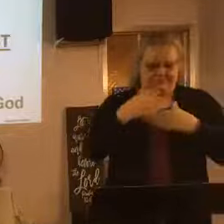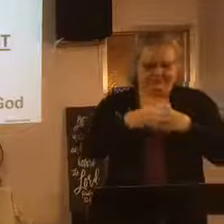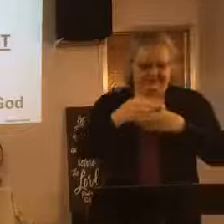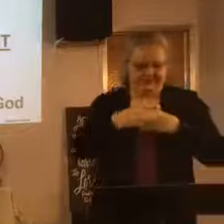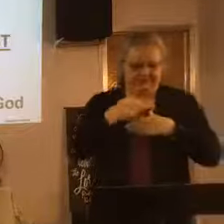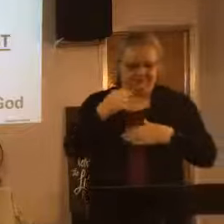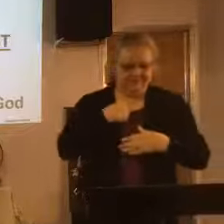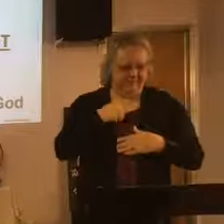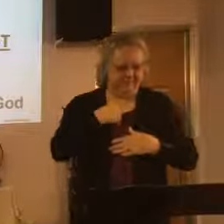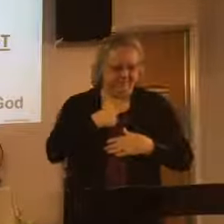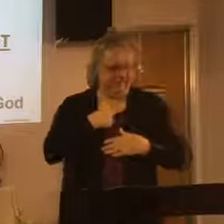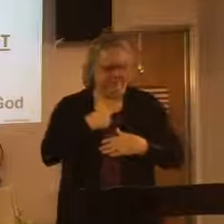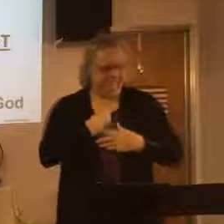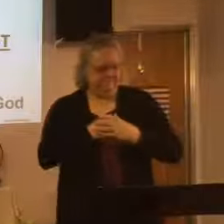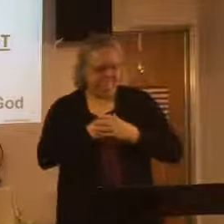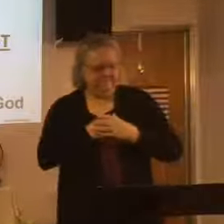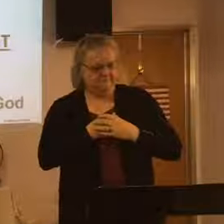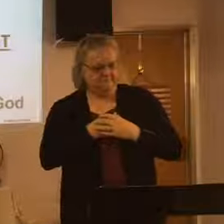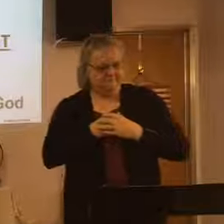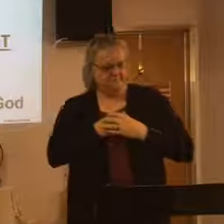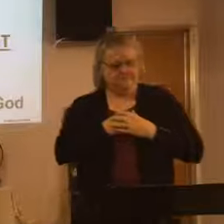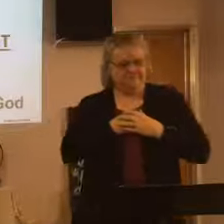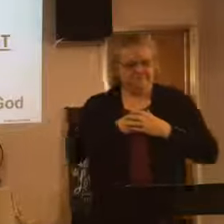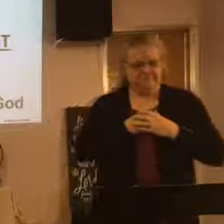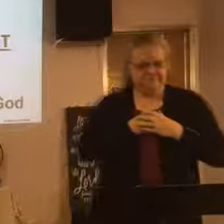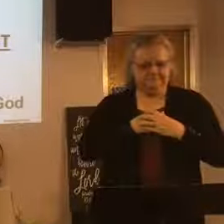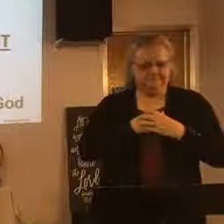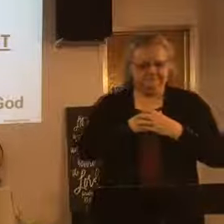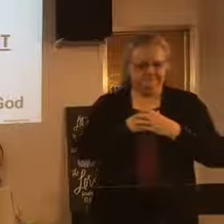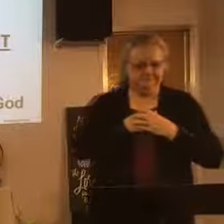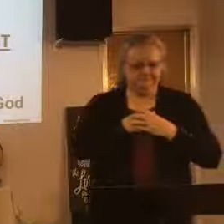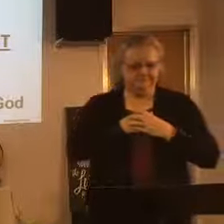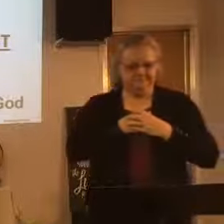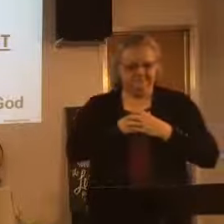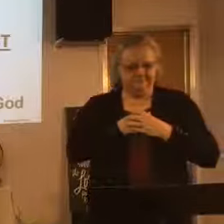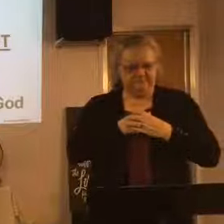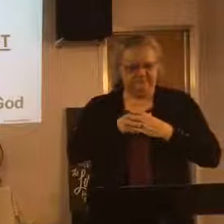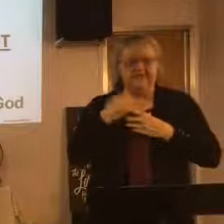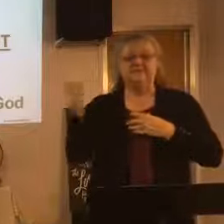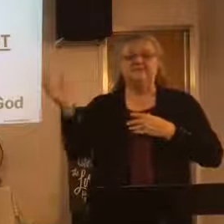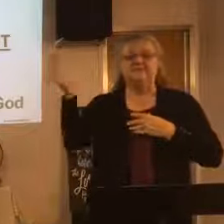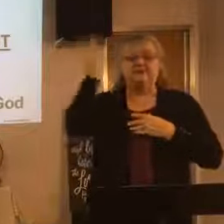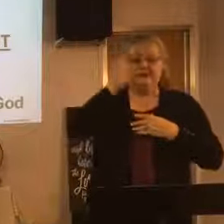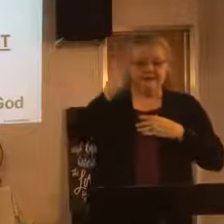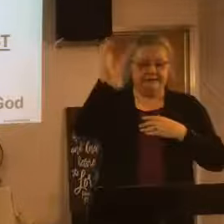Thank you.